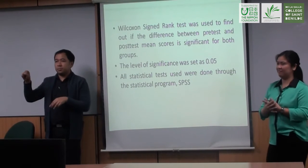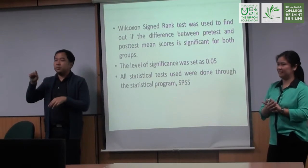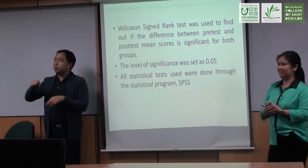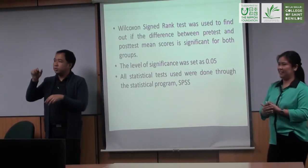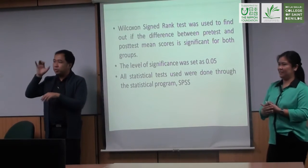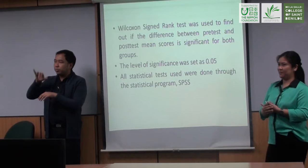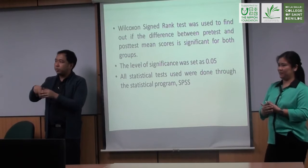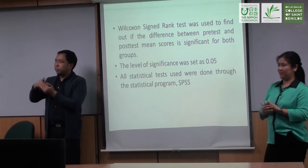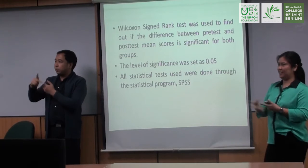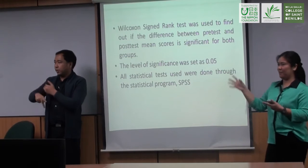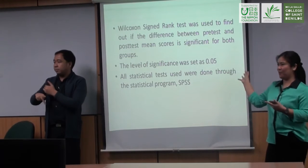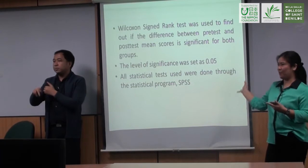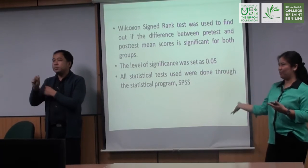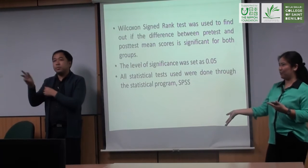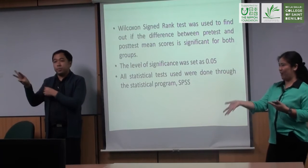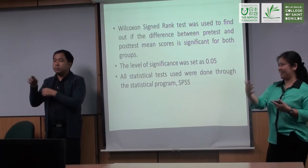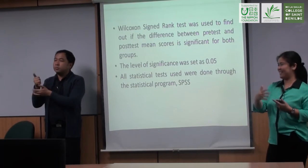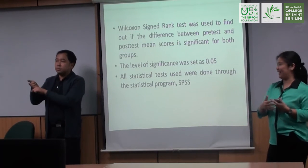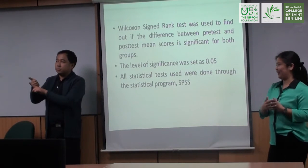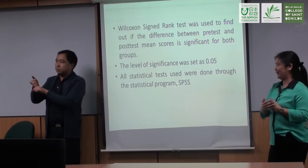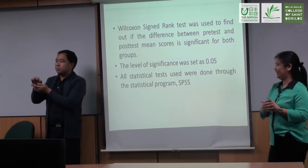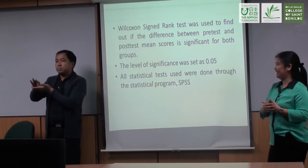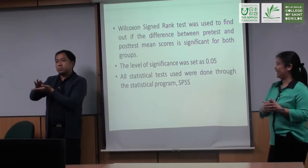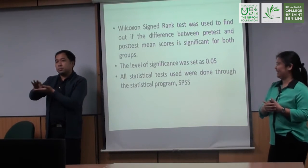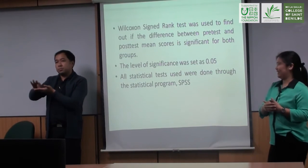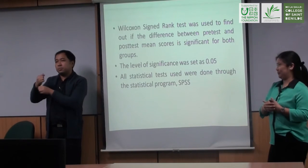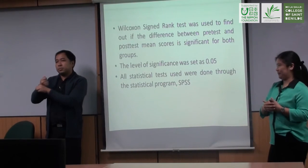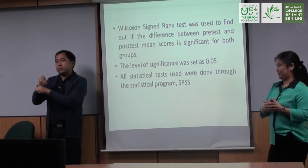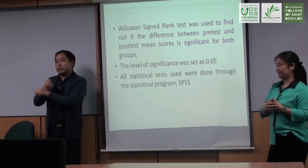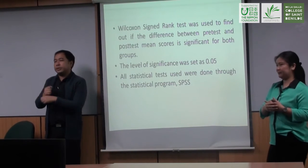program. So, yan na mapukompute para sa inyo.